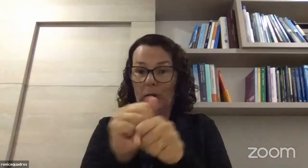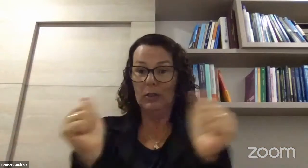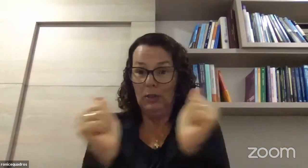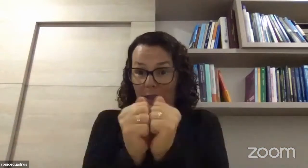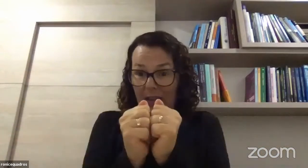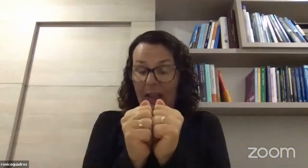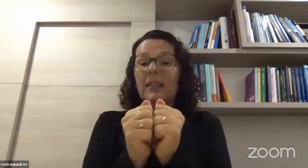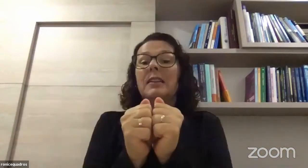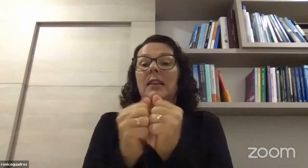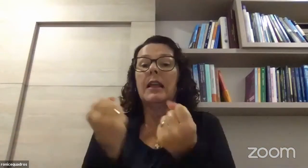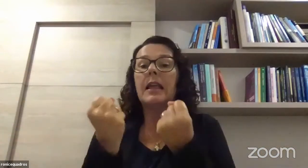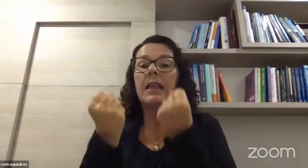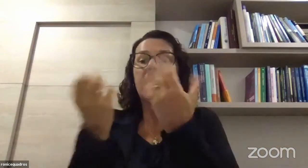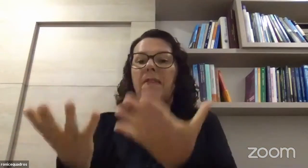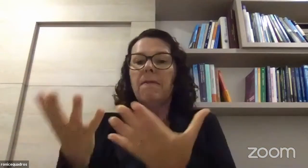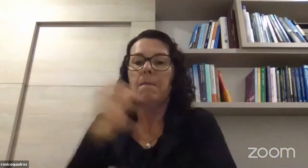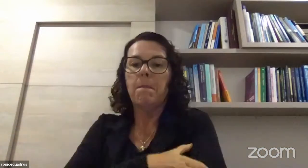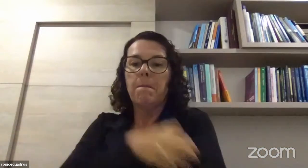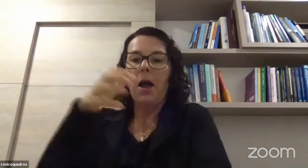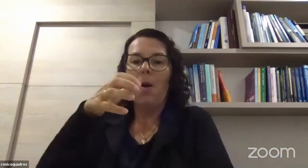And this collective